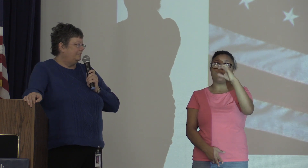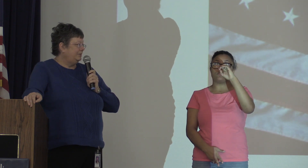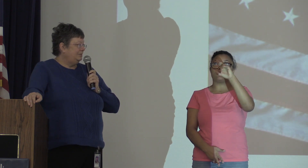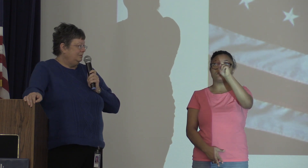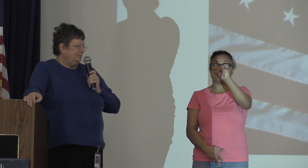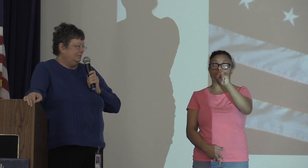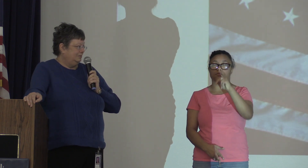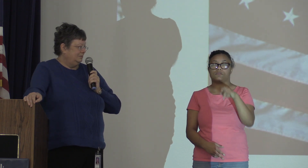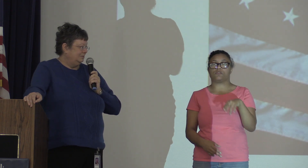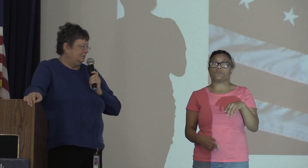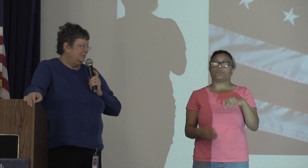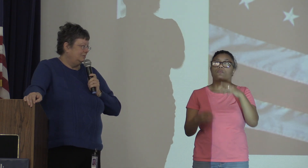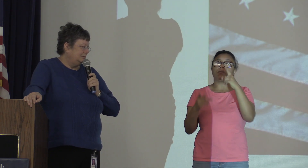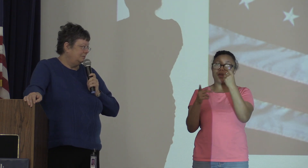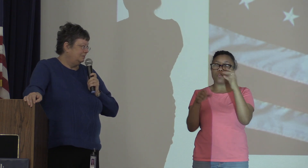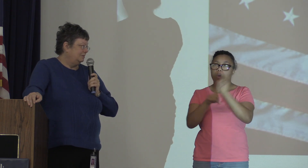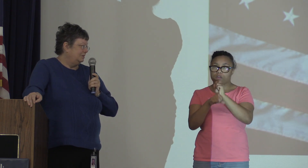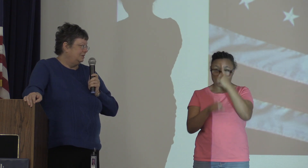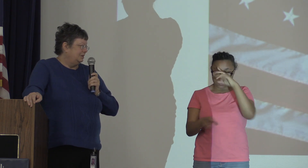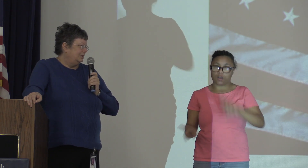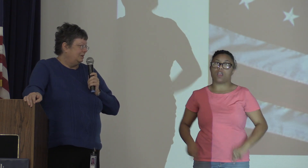was Marvin,